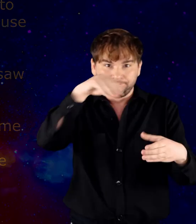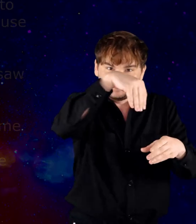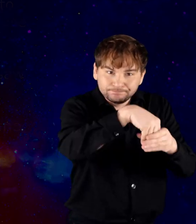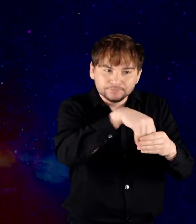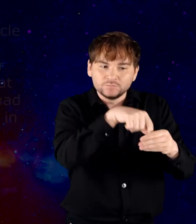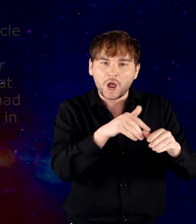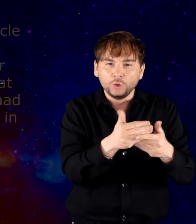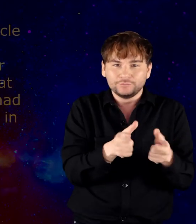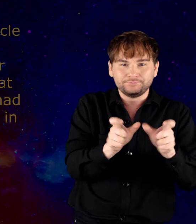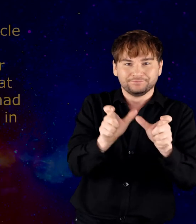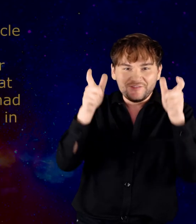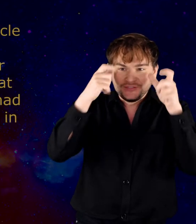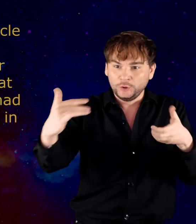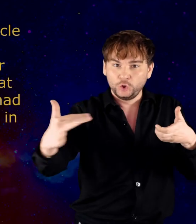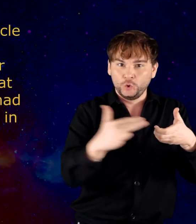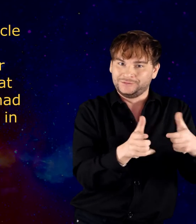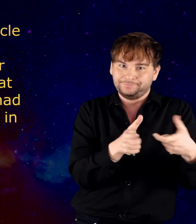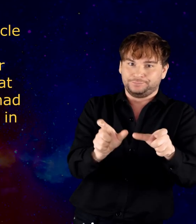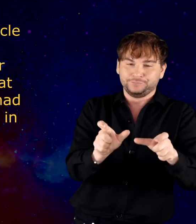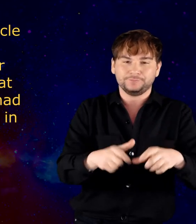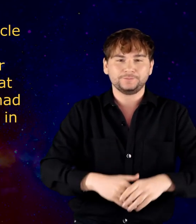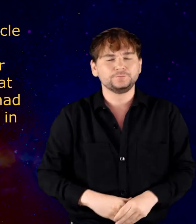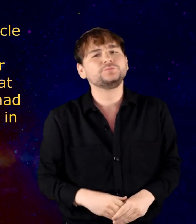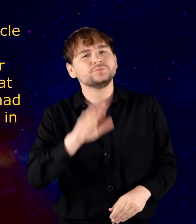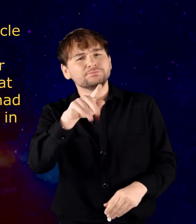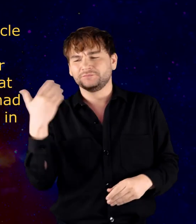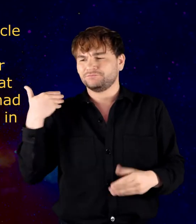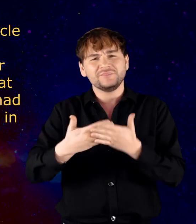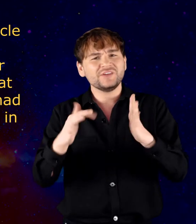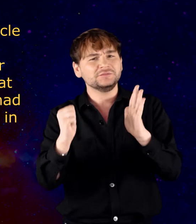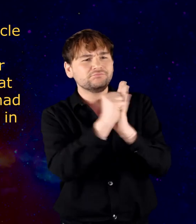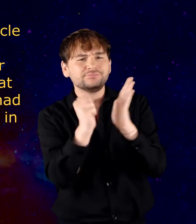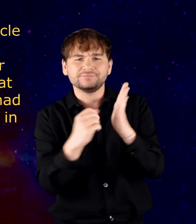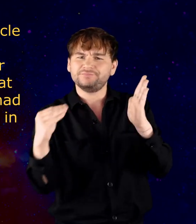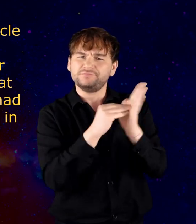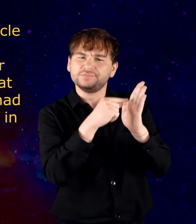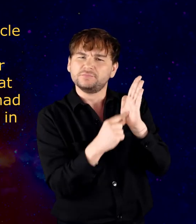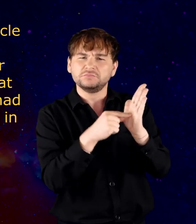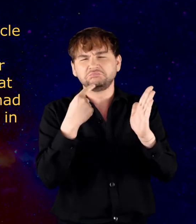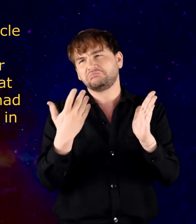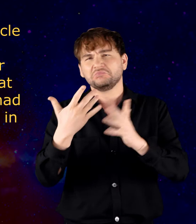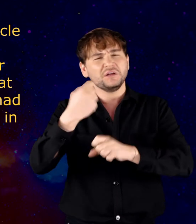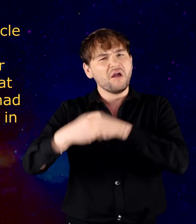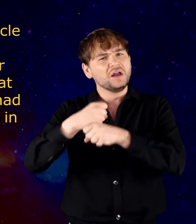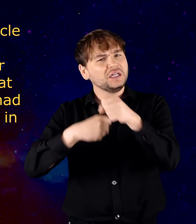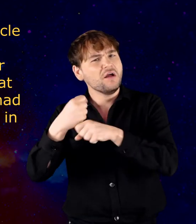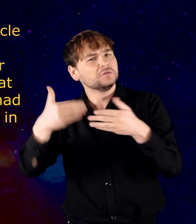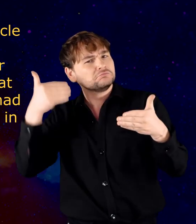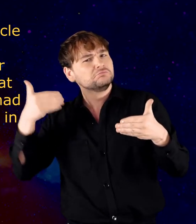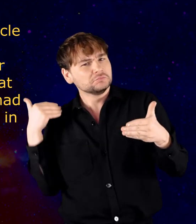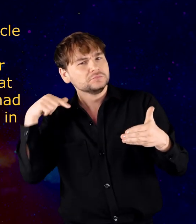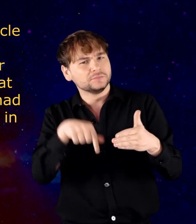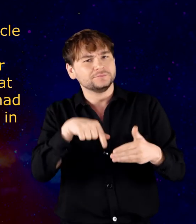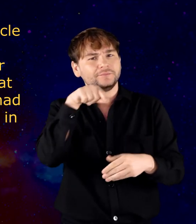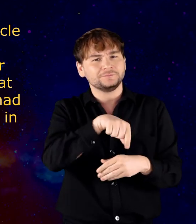the virus. I read in an article from the past, when SARS-1 and